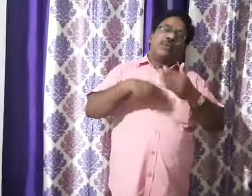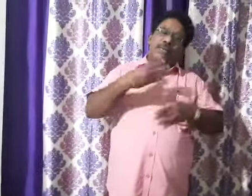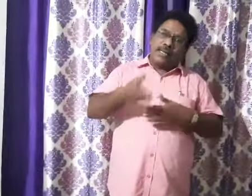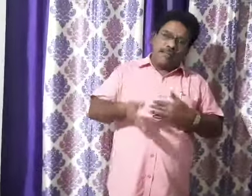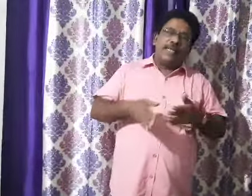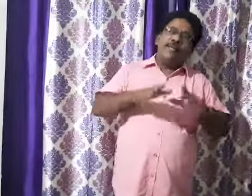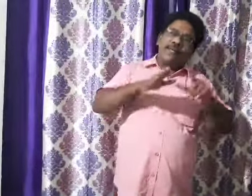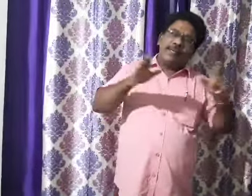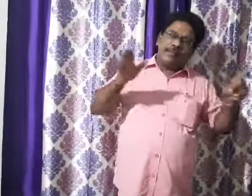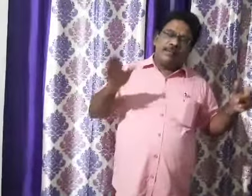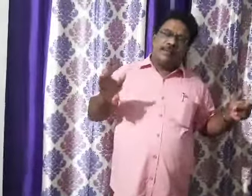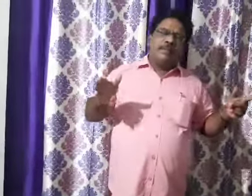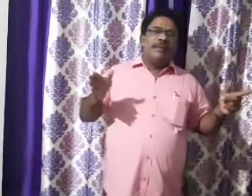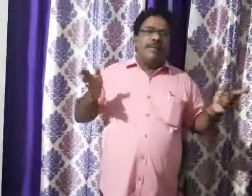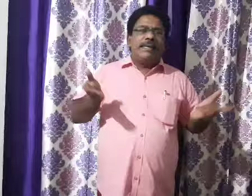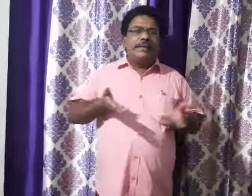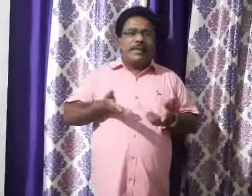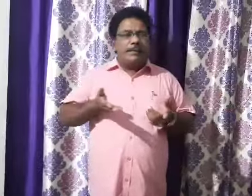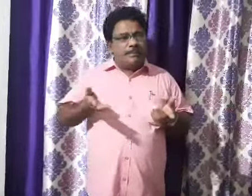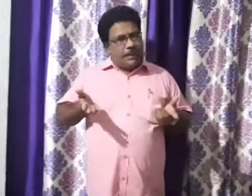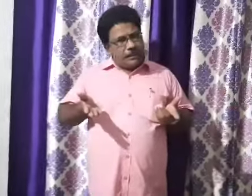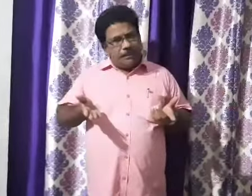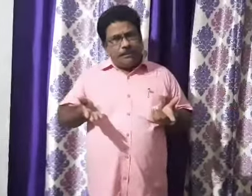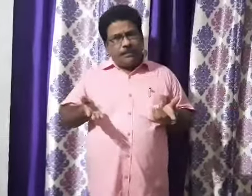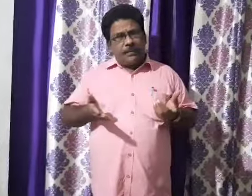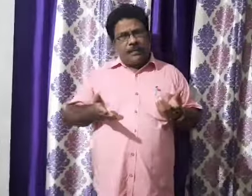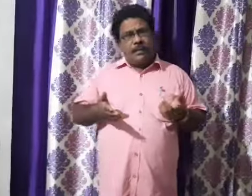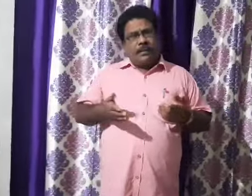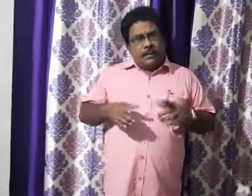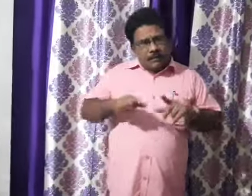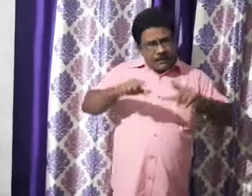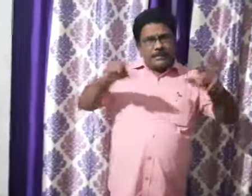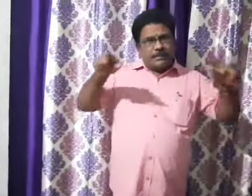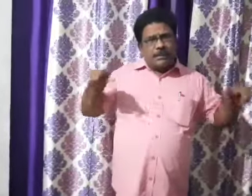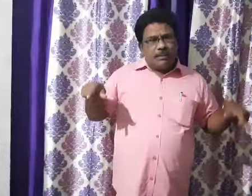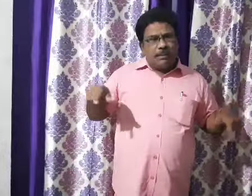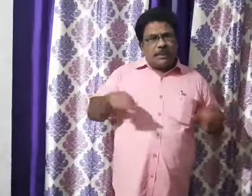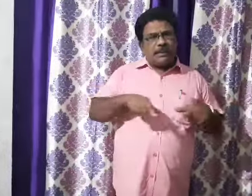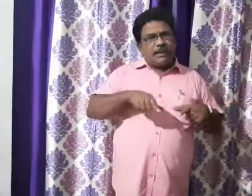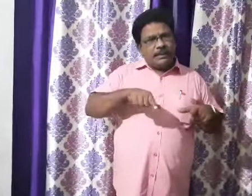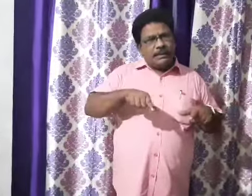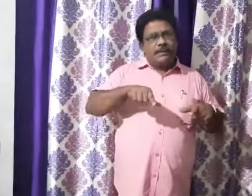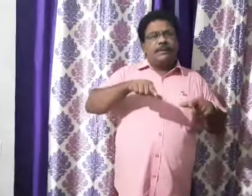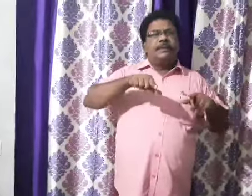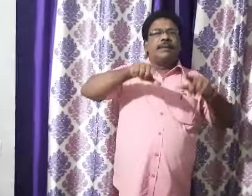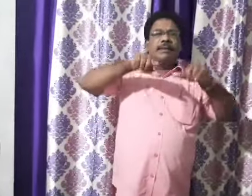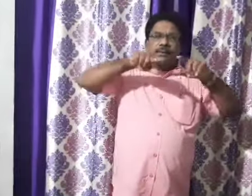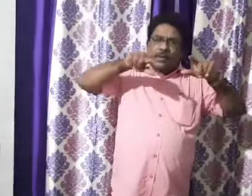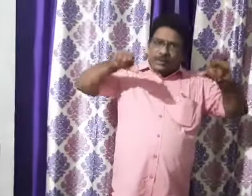2-3 times. Then you can very easily pick up what is the most important content. Then